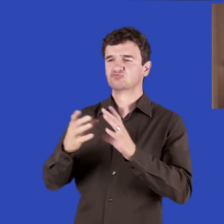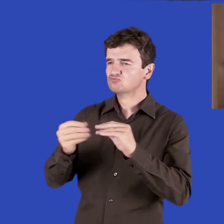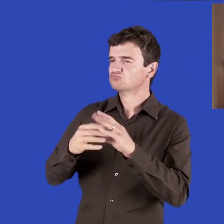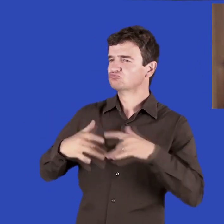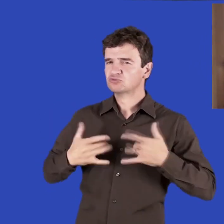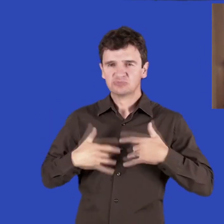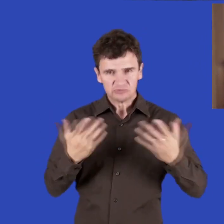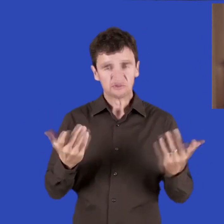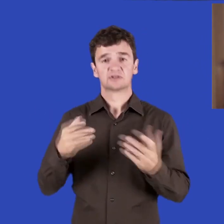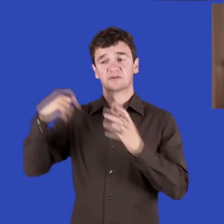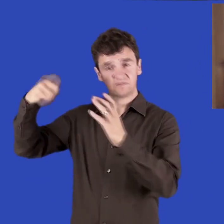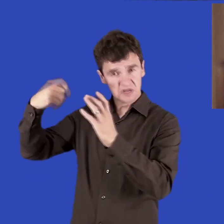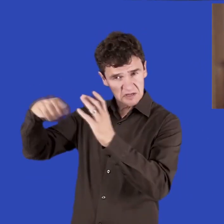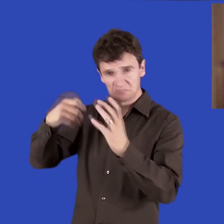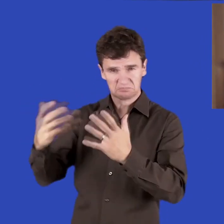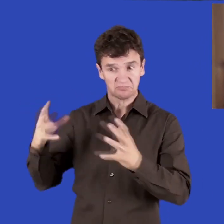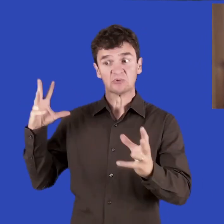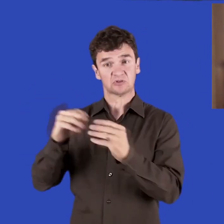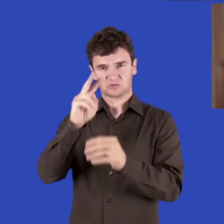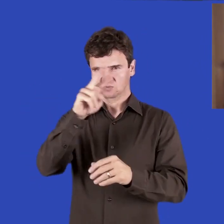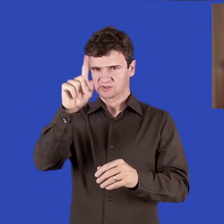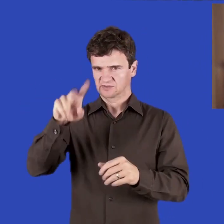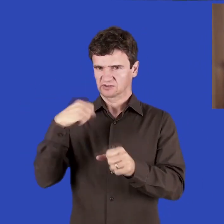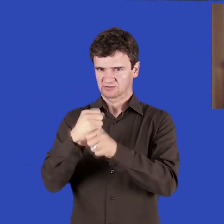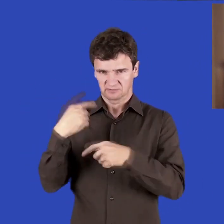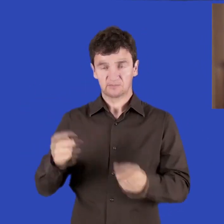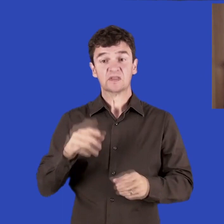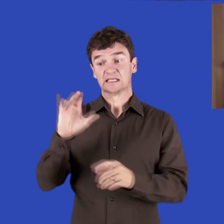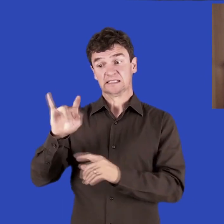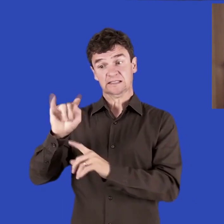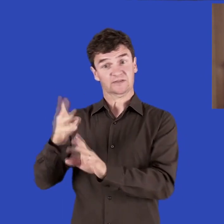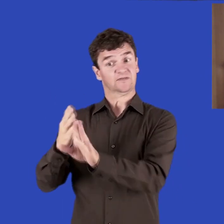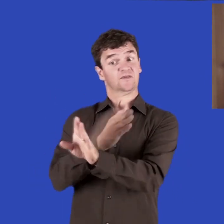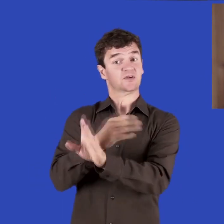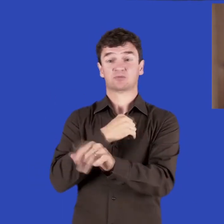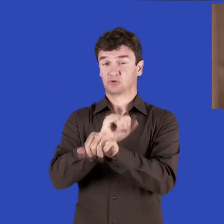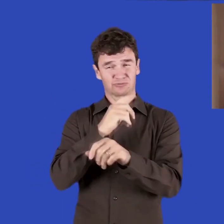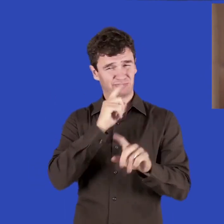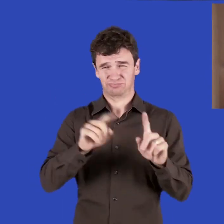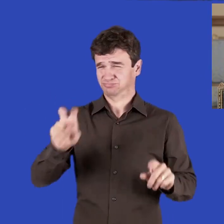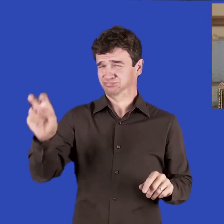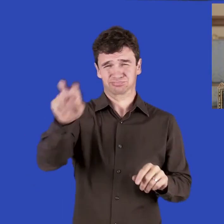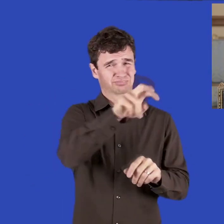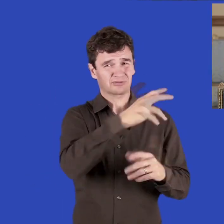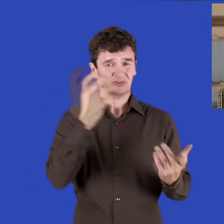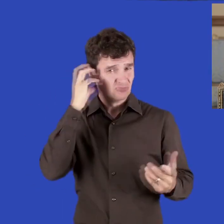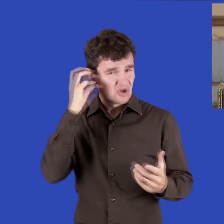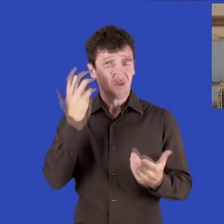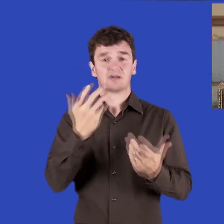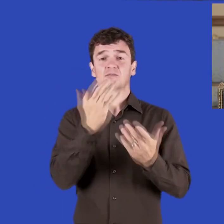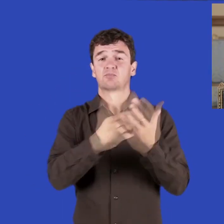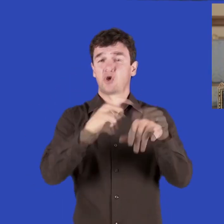City TV as an announcer, a broadcaster, sometimes producer. That was 22 and a half years.